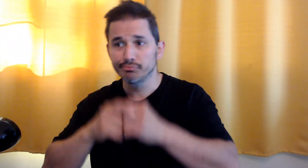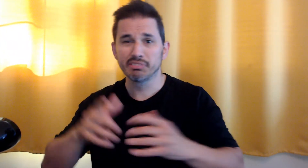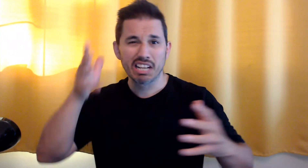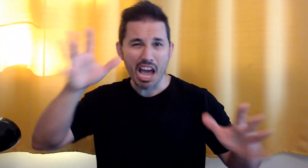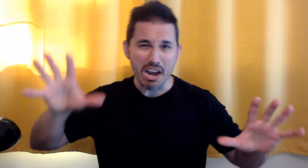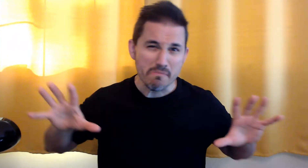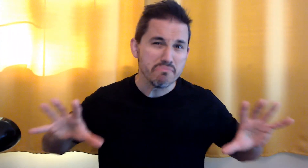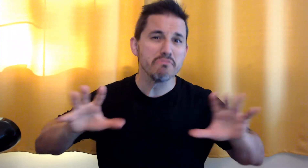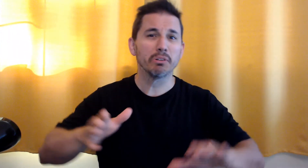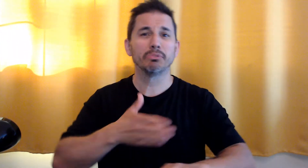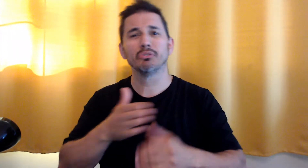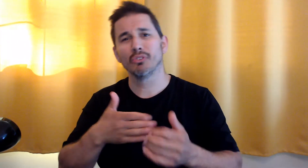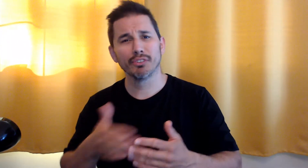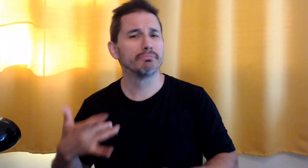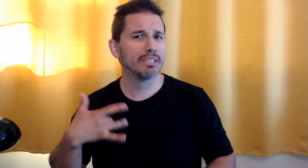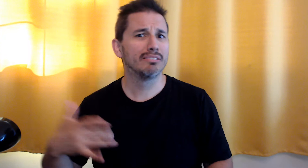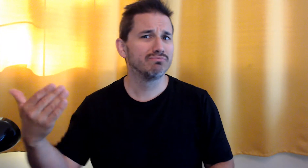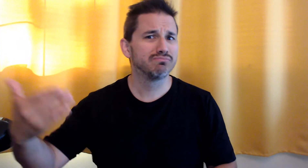hearing enjoy listening to music.